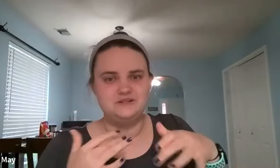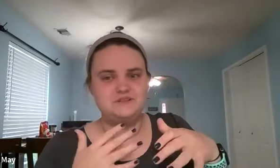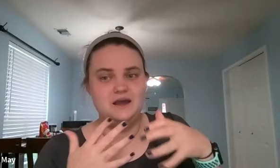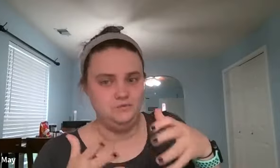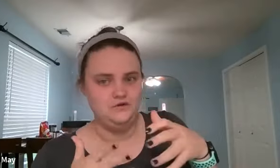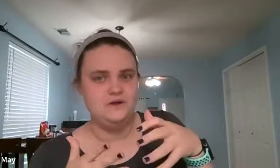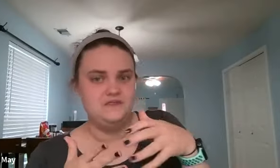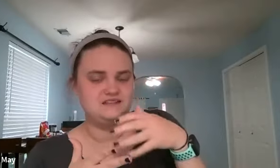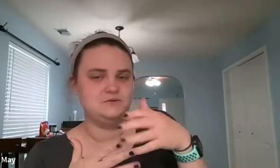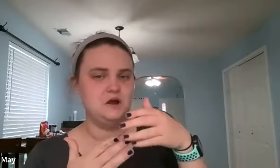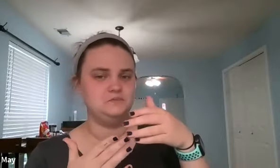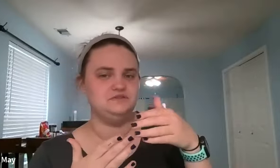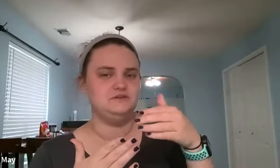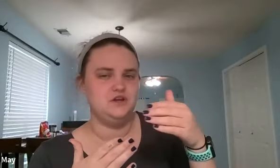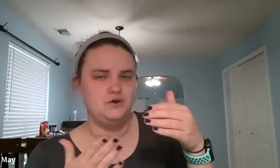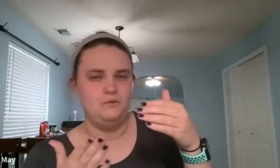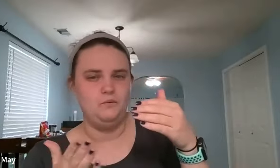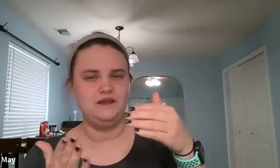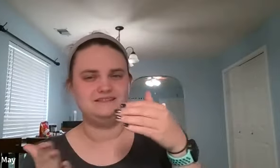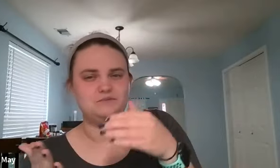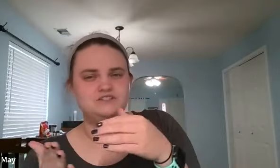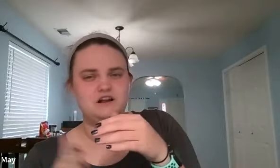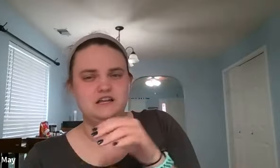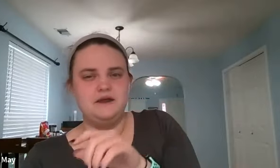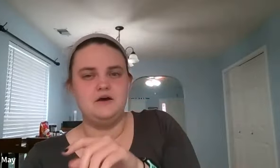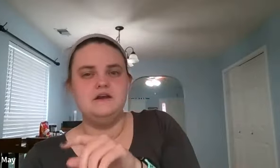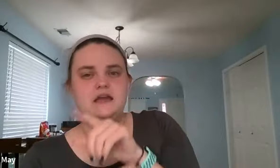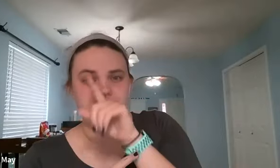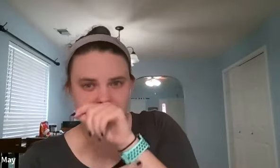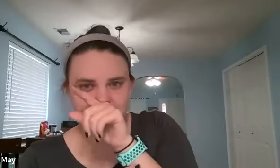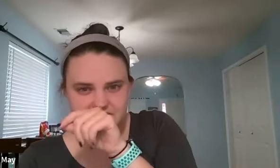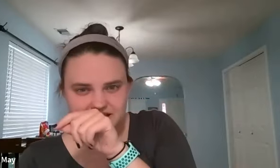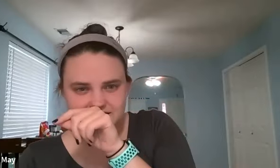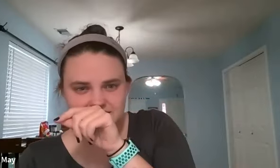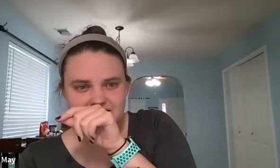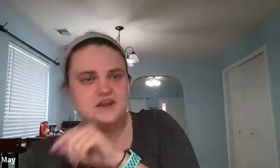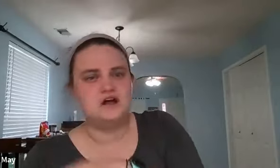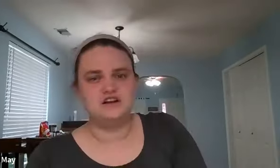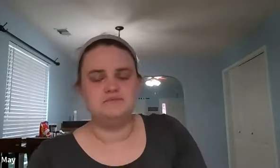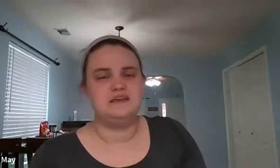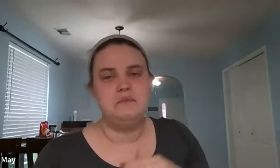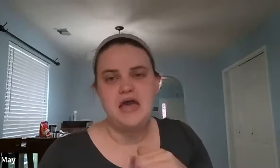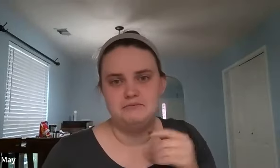extremely helpful. And that's what helps you know when someone's talking about eating chicken and not talking about like a pet